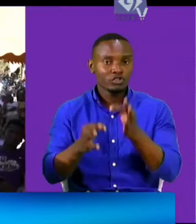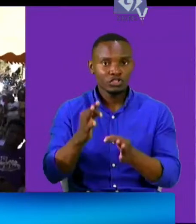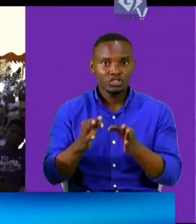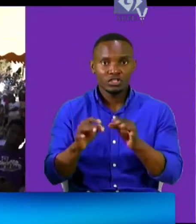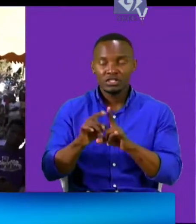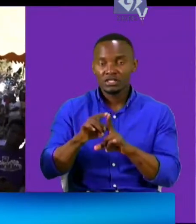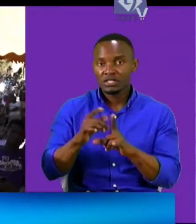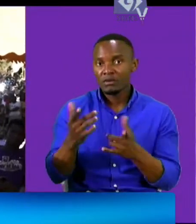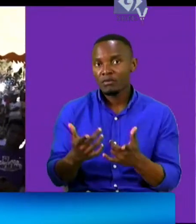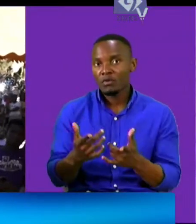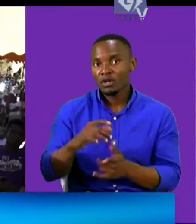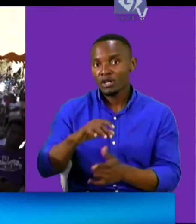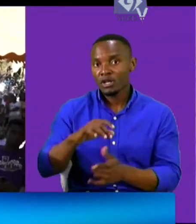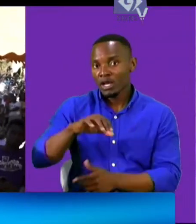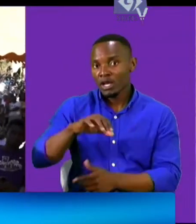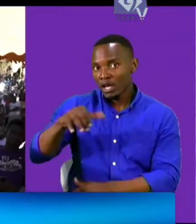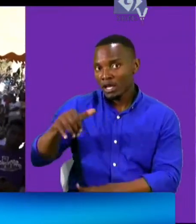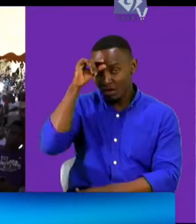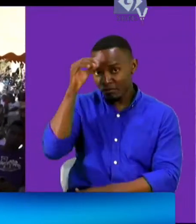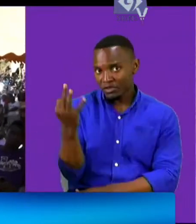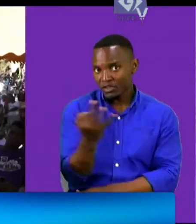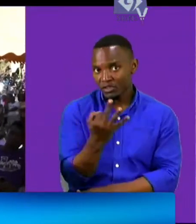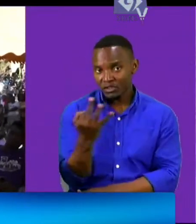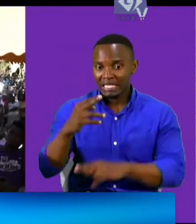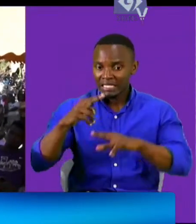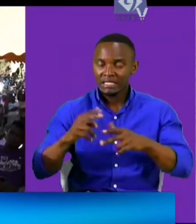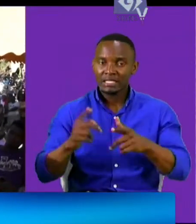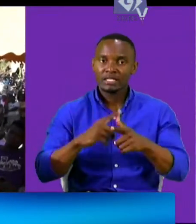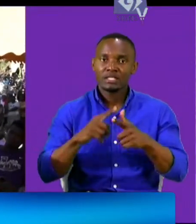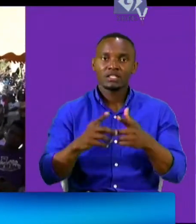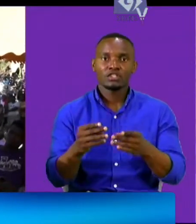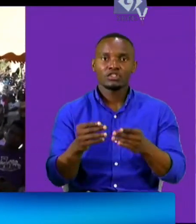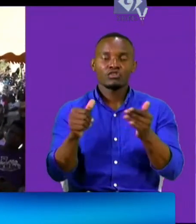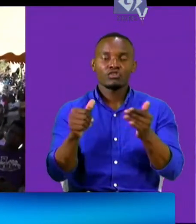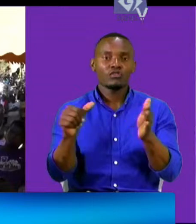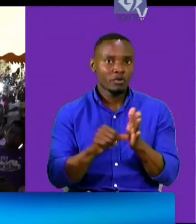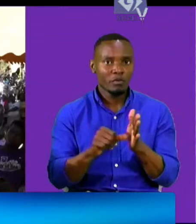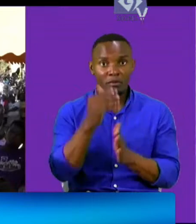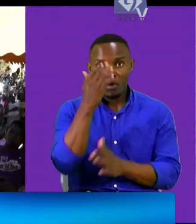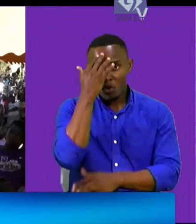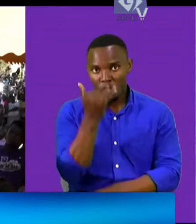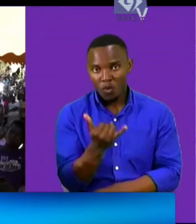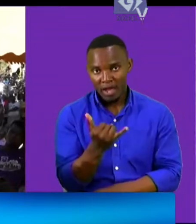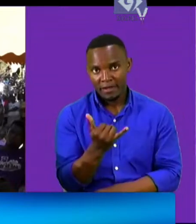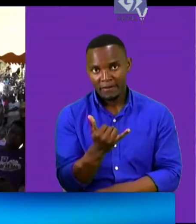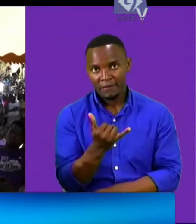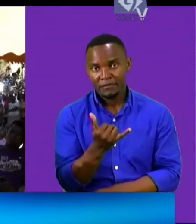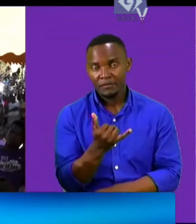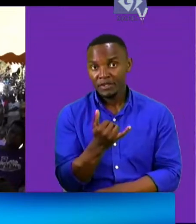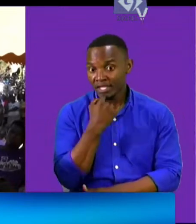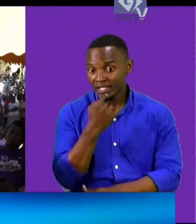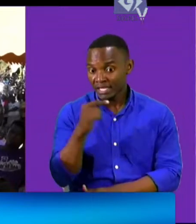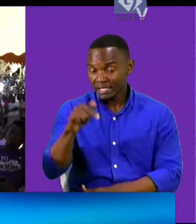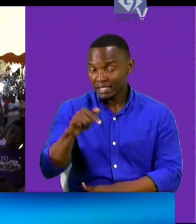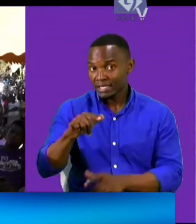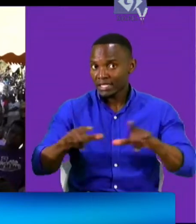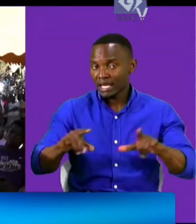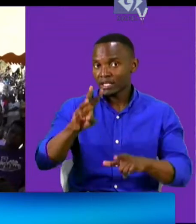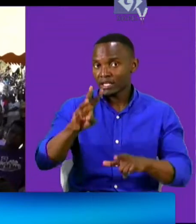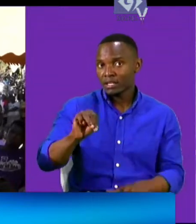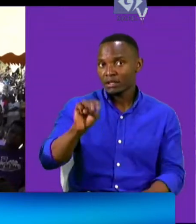government to be sit together and sort out the issue the concept. Because the concept inasema hii shamba ya Mwea ni